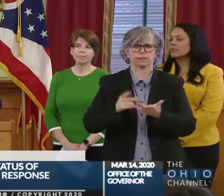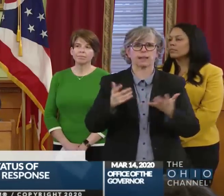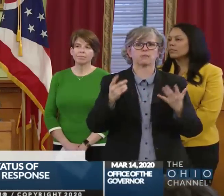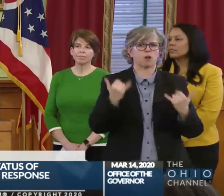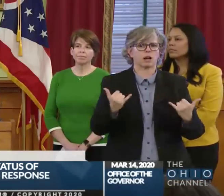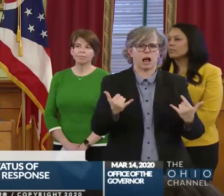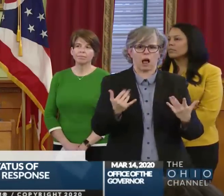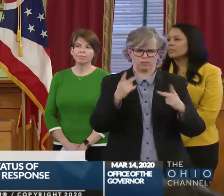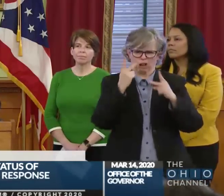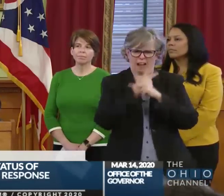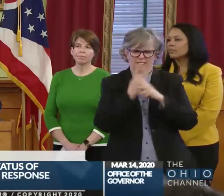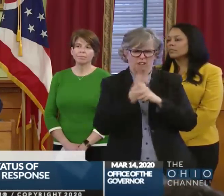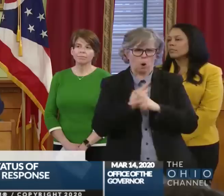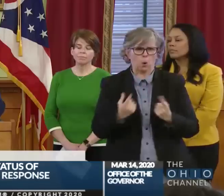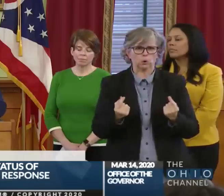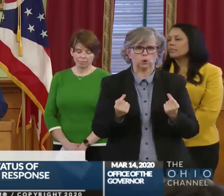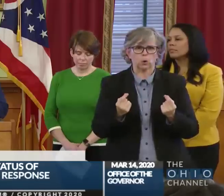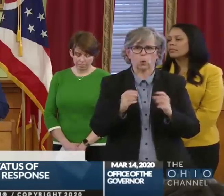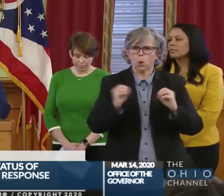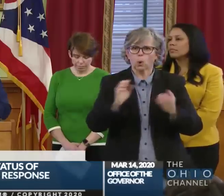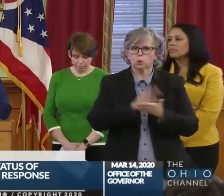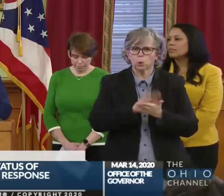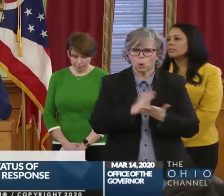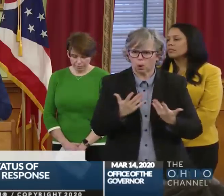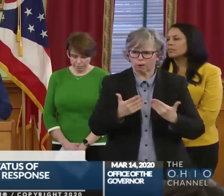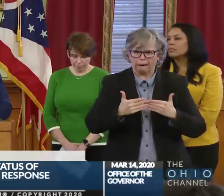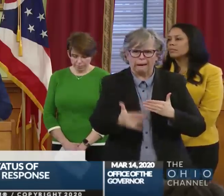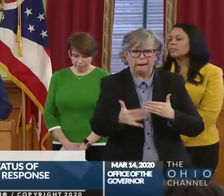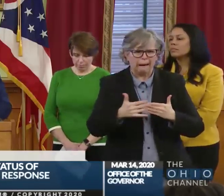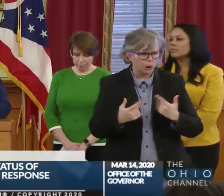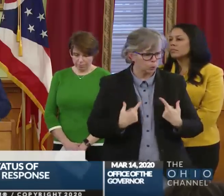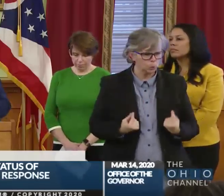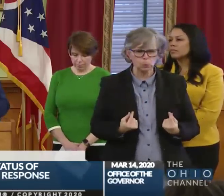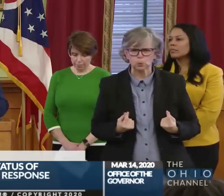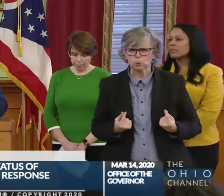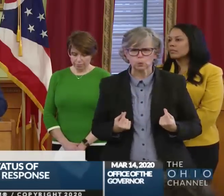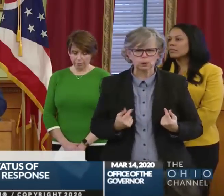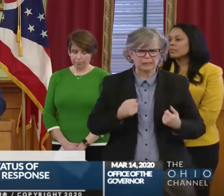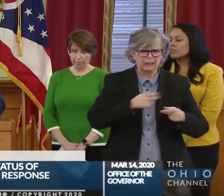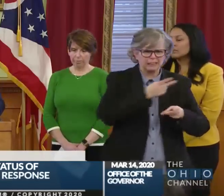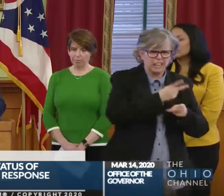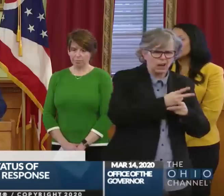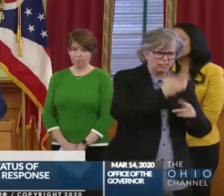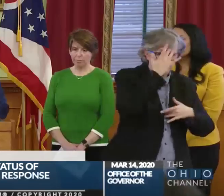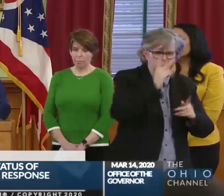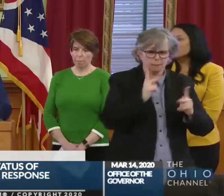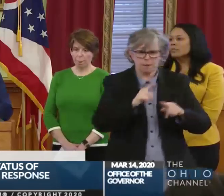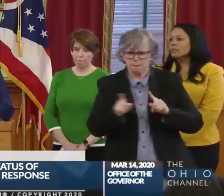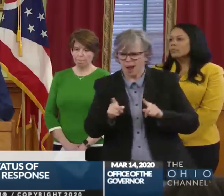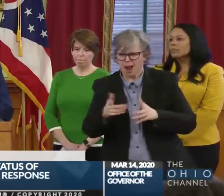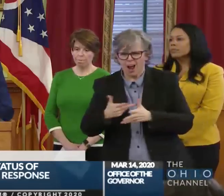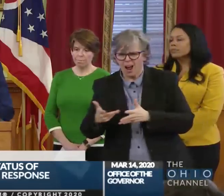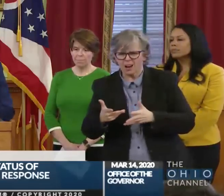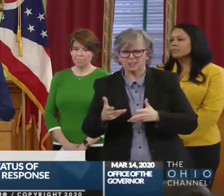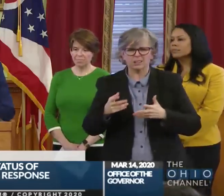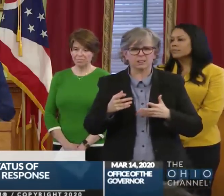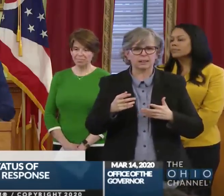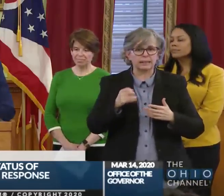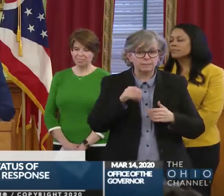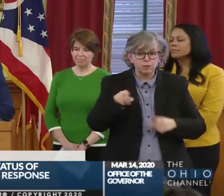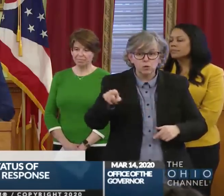school being out next week and how they're going to make sure that their kids are properly cared for. If you're in a position to help, do